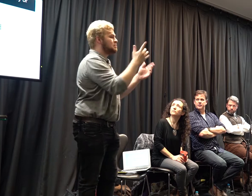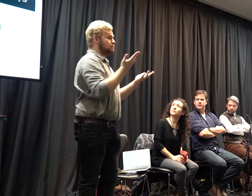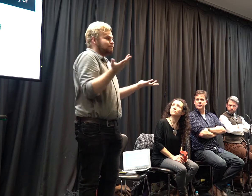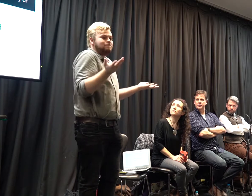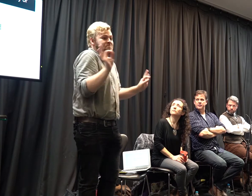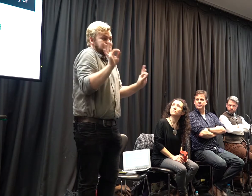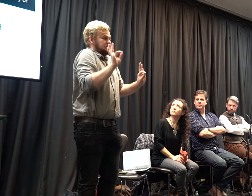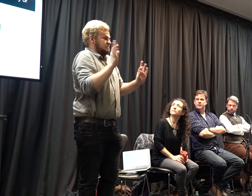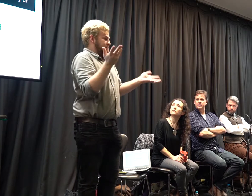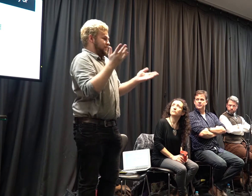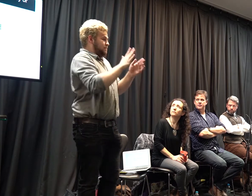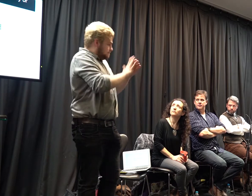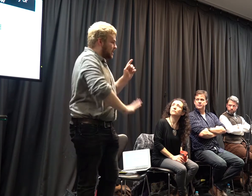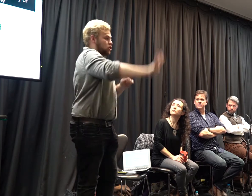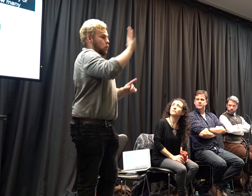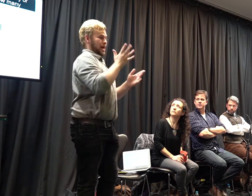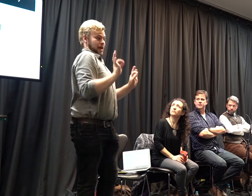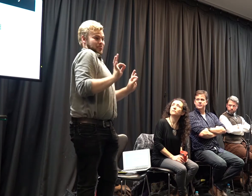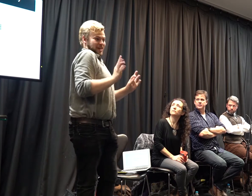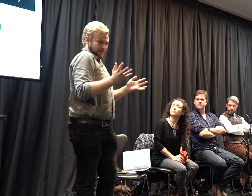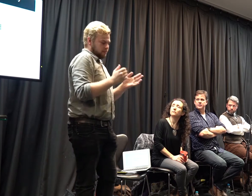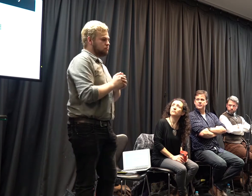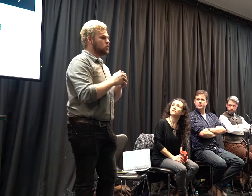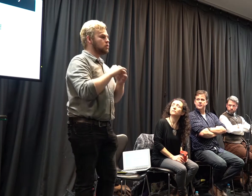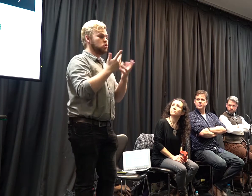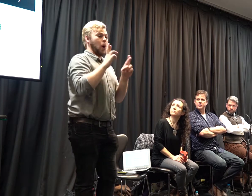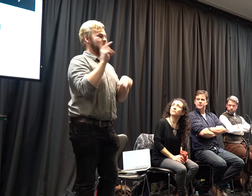date about how many people access captioning, how many people